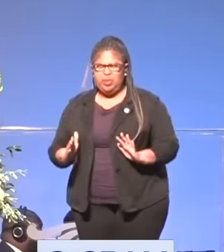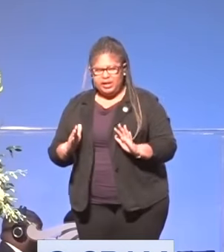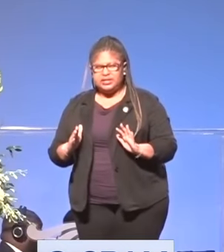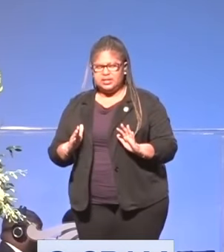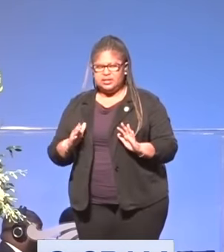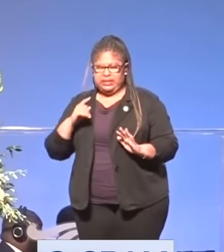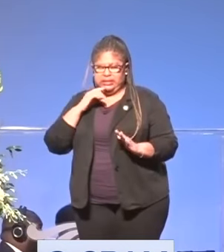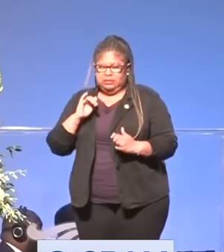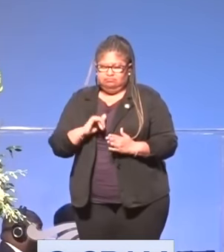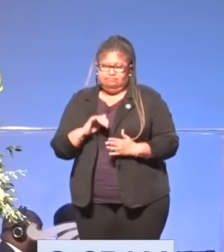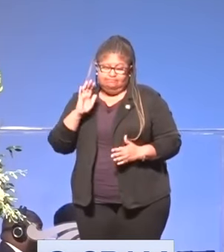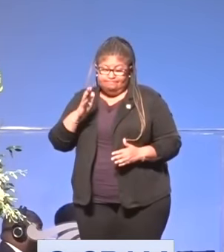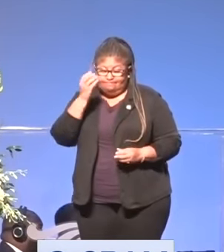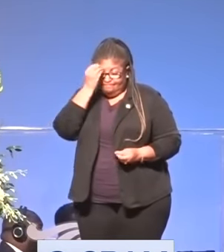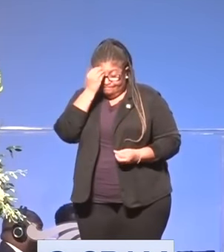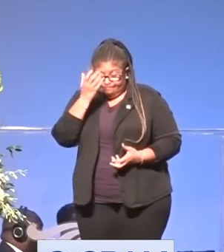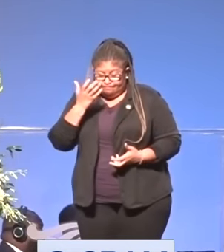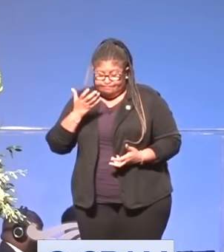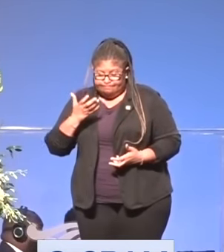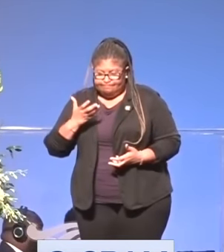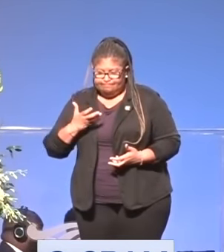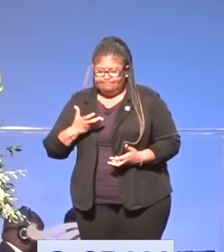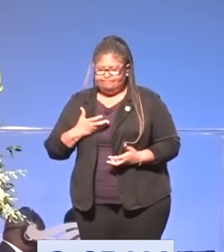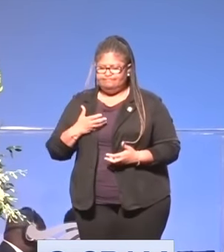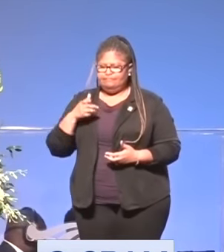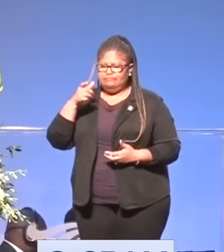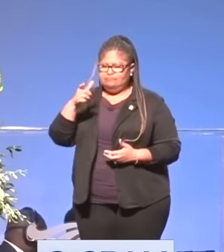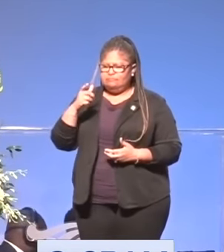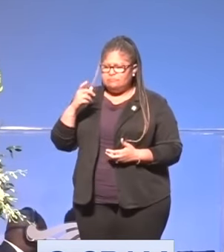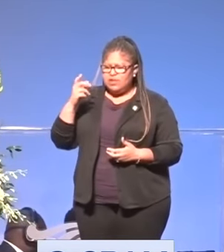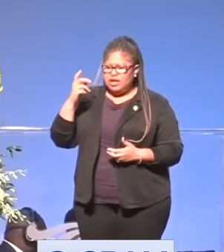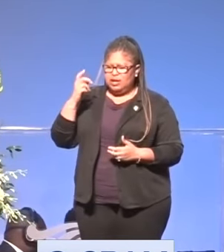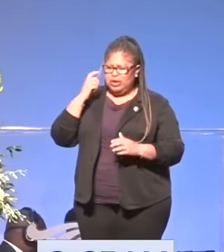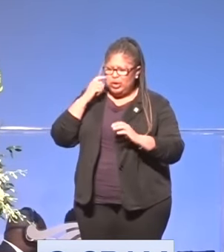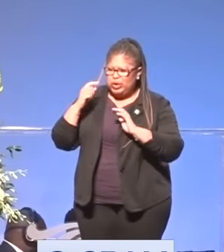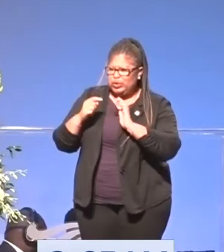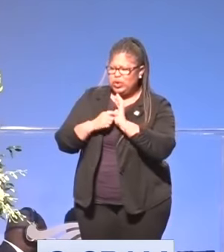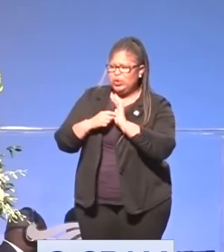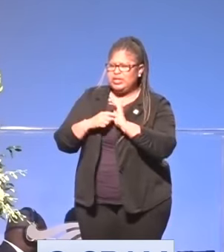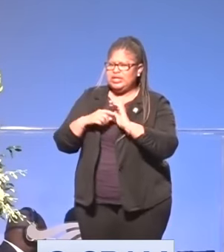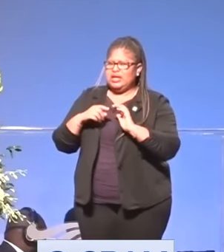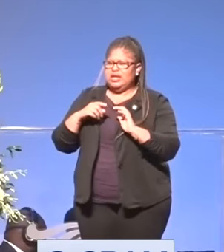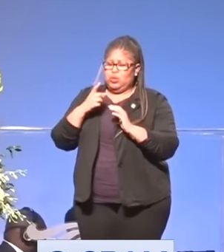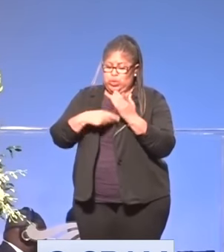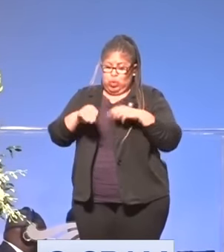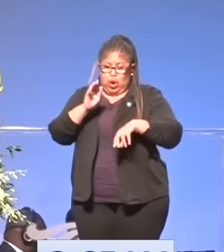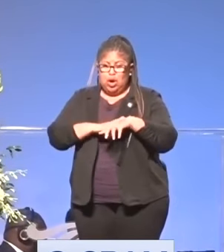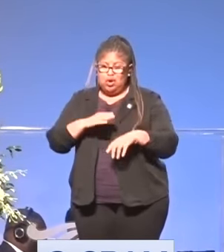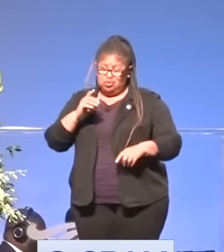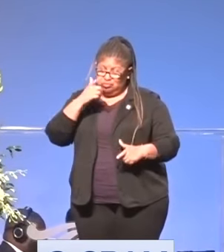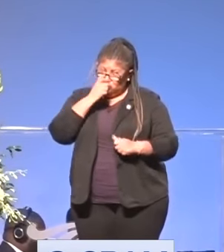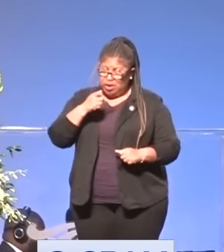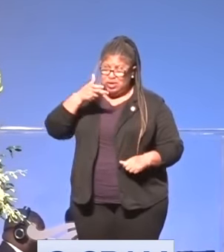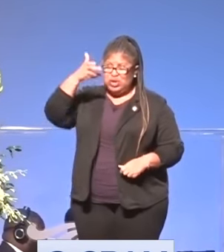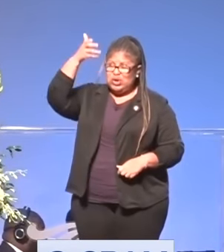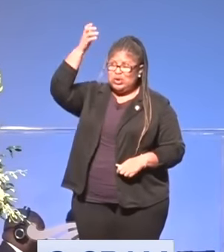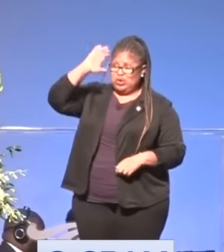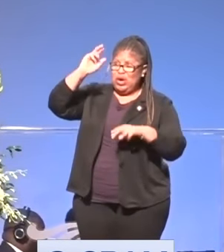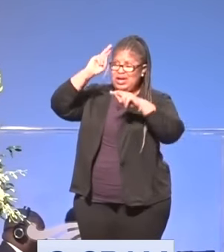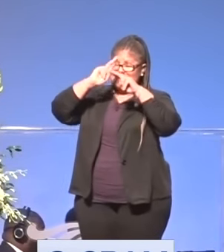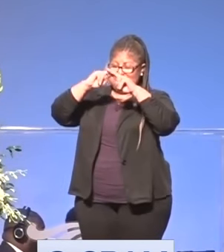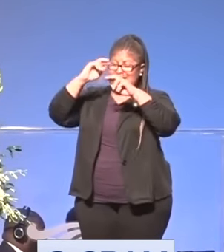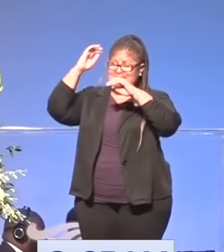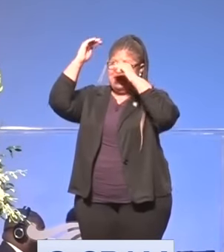other mom tells me this all the time. But God says high but he looks low. Thank you,